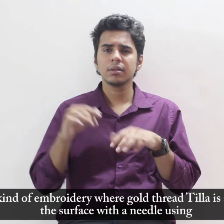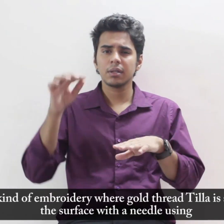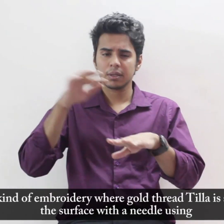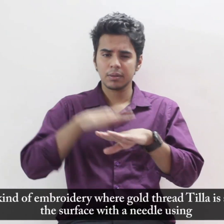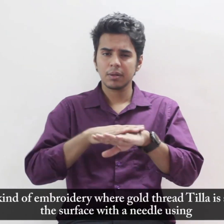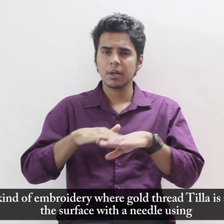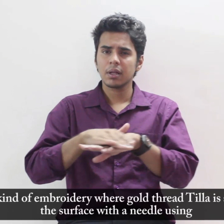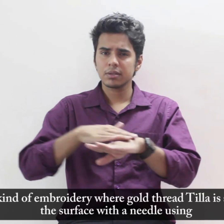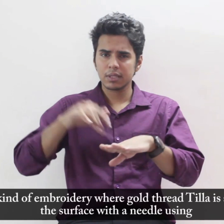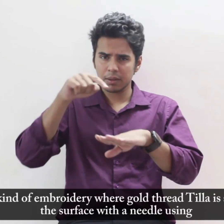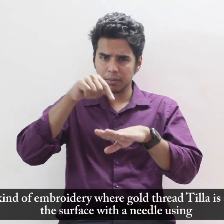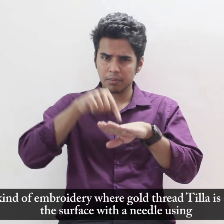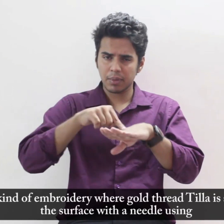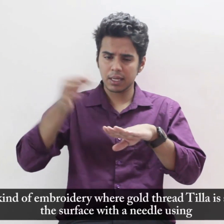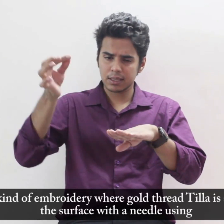using